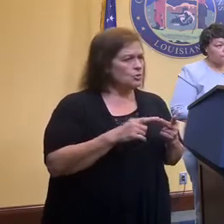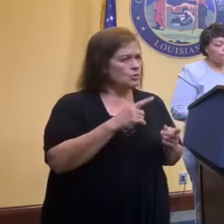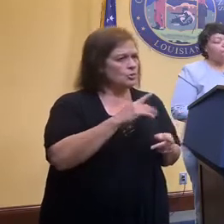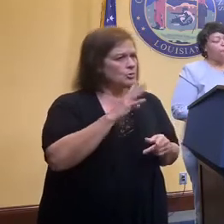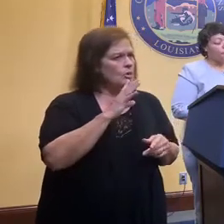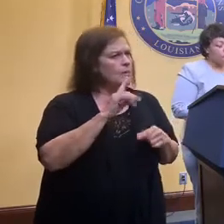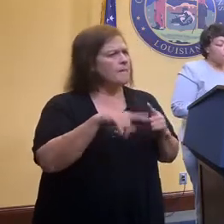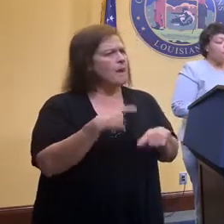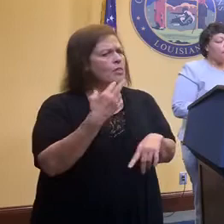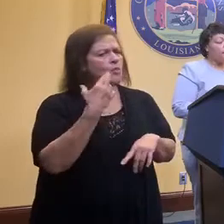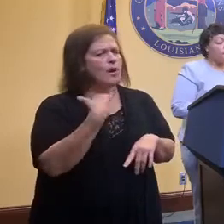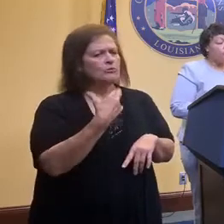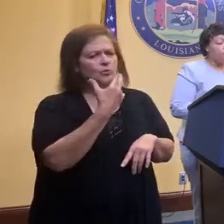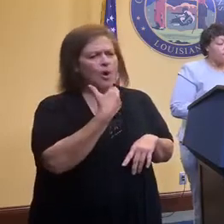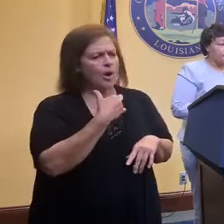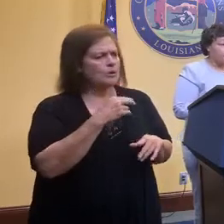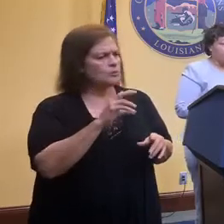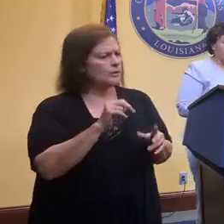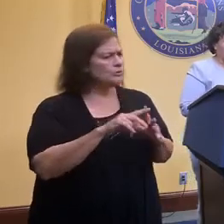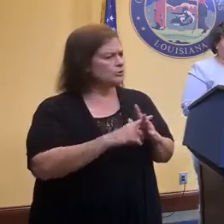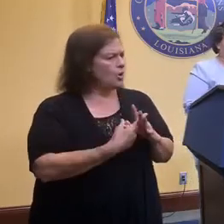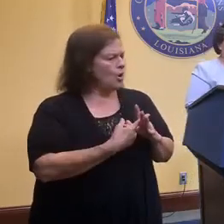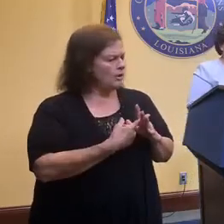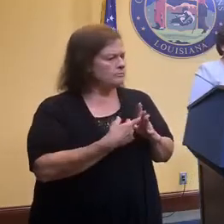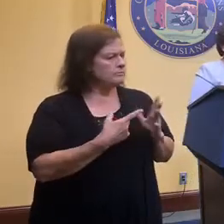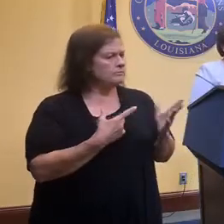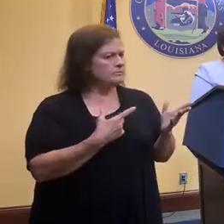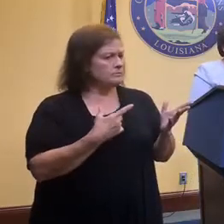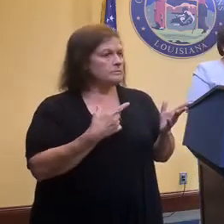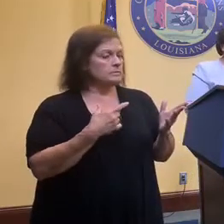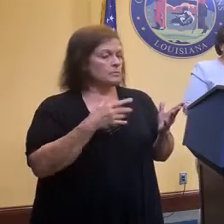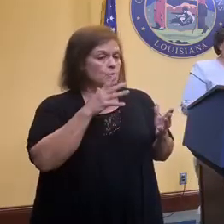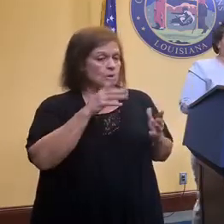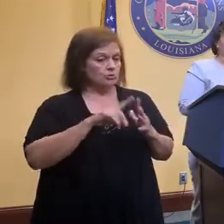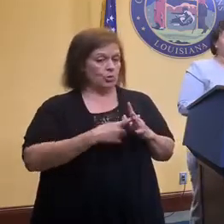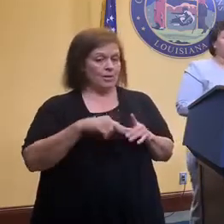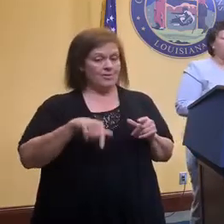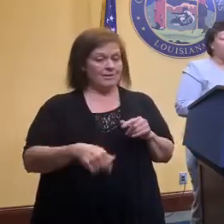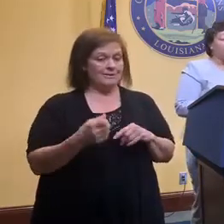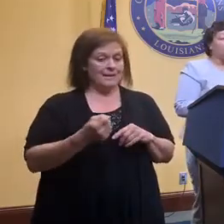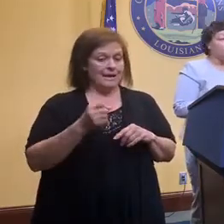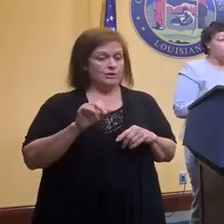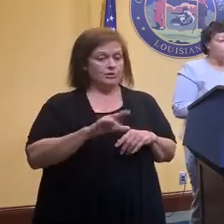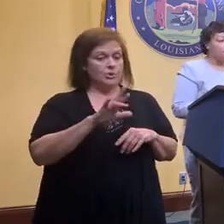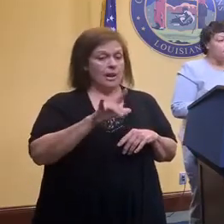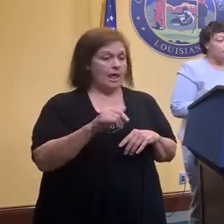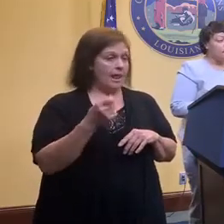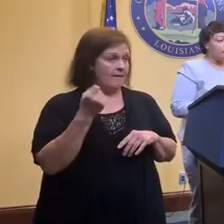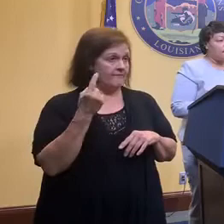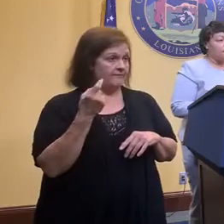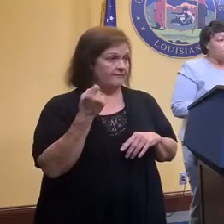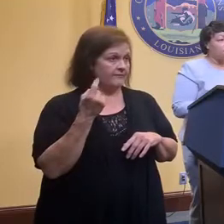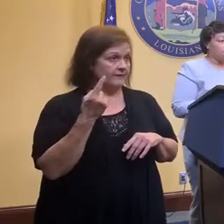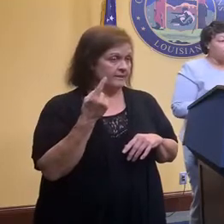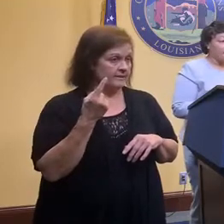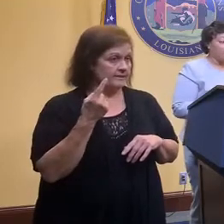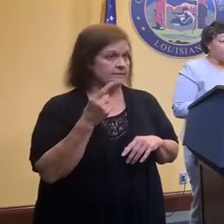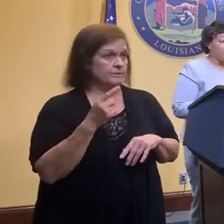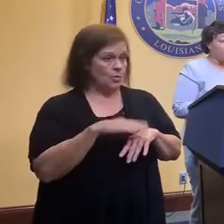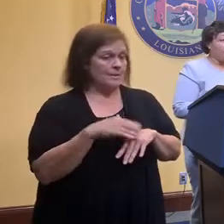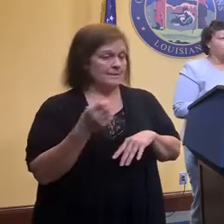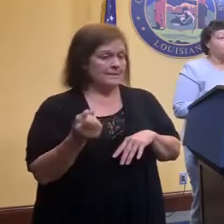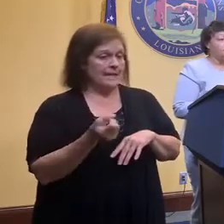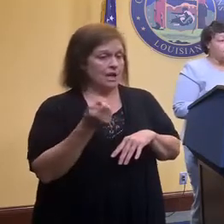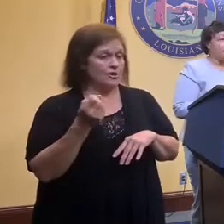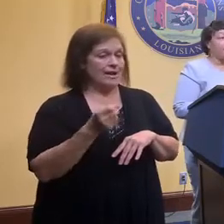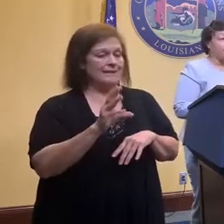and restaurants take effect? We will stick with our Saturday. It will be July the 11th, which is a